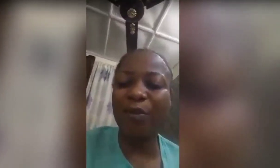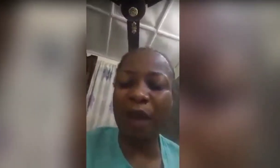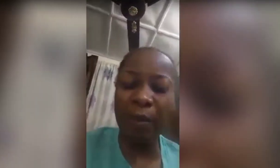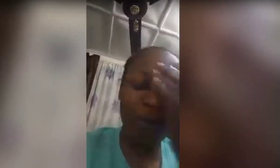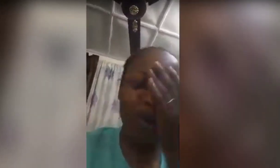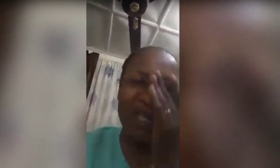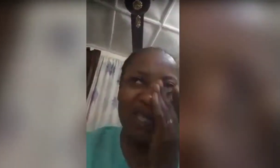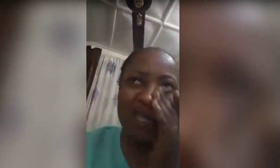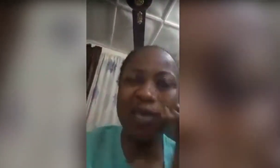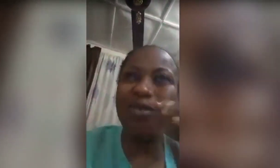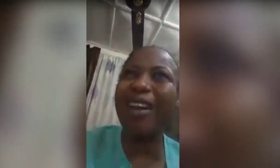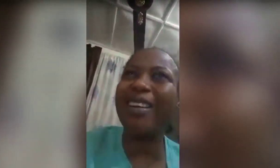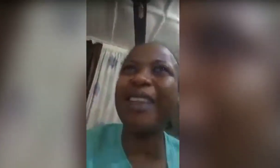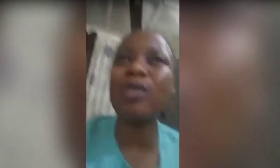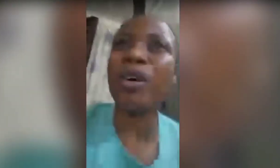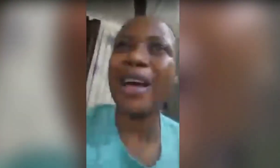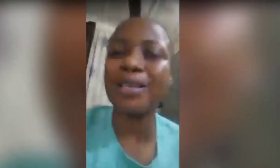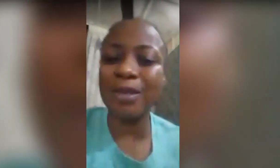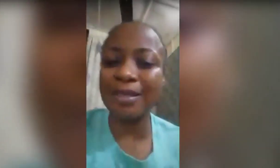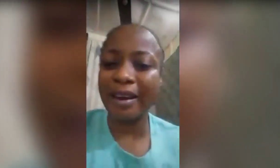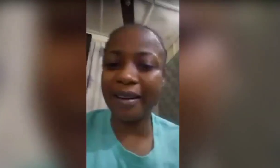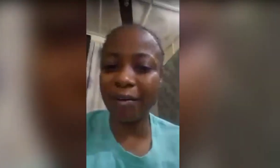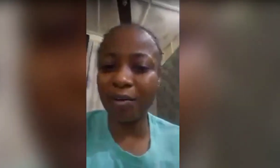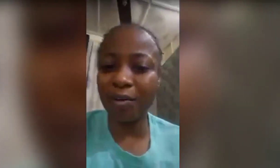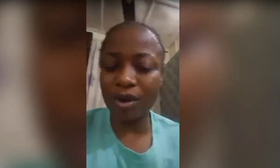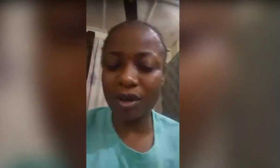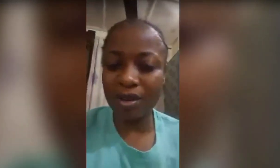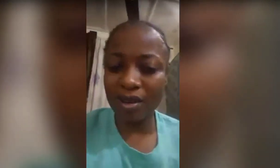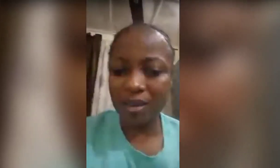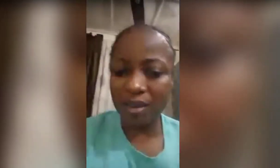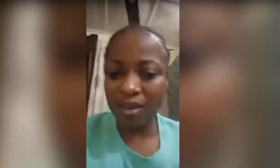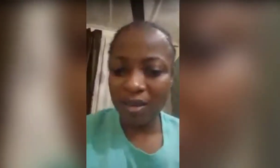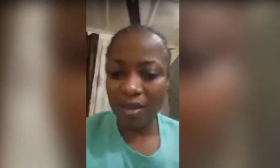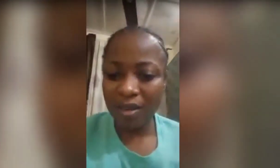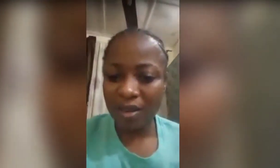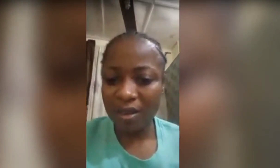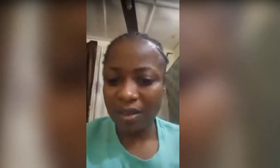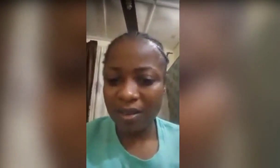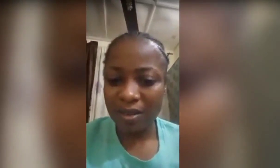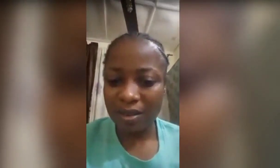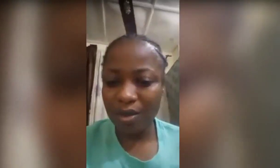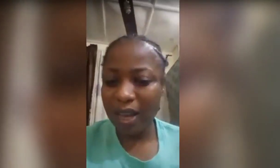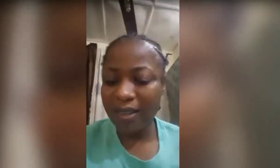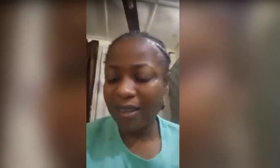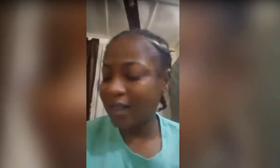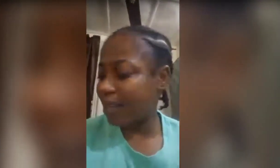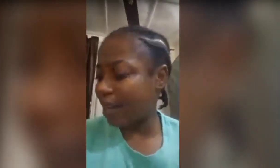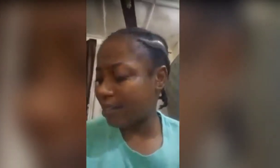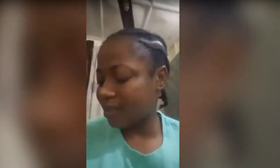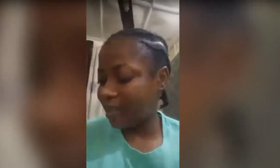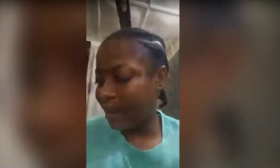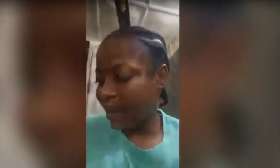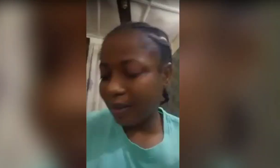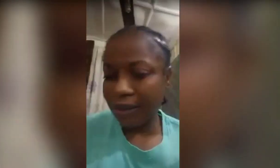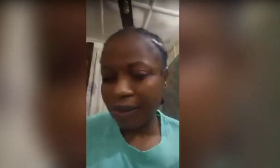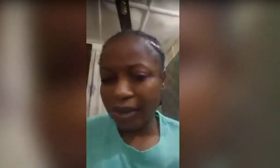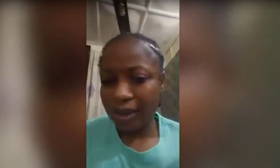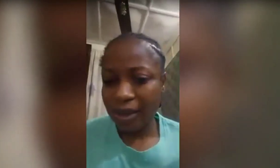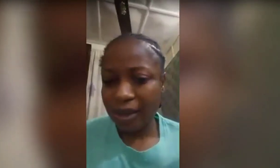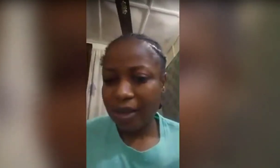has been terrible. Okay. Okay. So So I you didn't didn't get so you didn't get any sign, or did you get some and